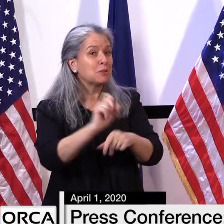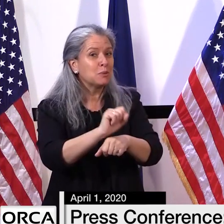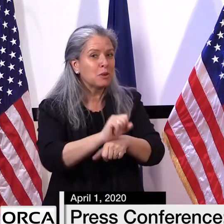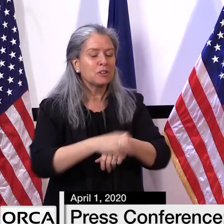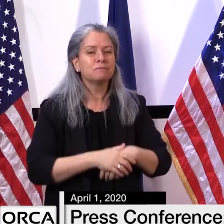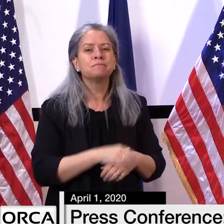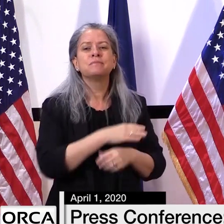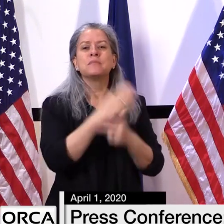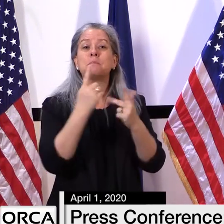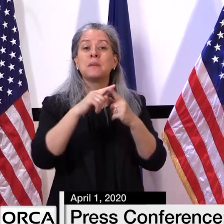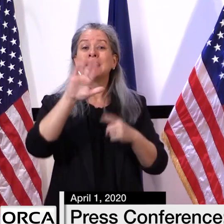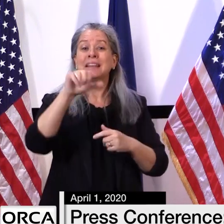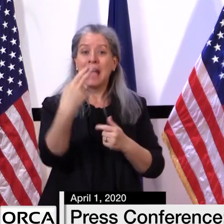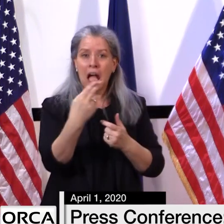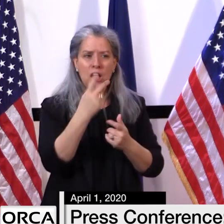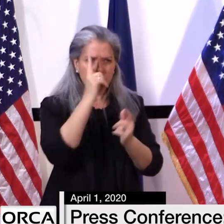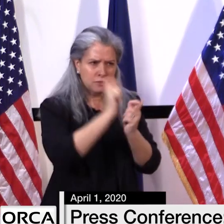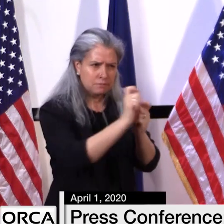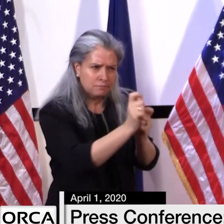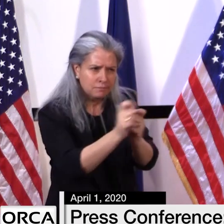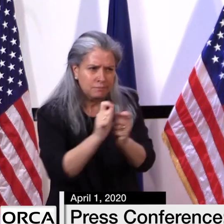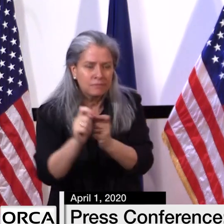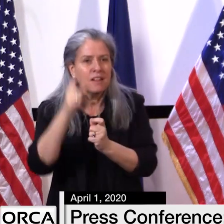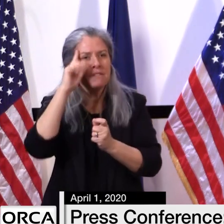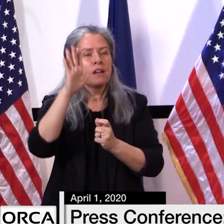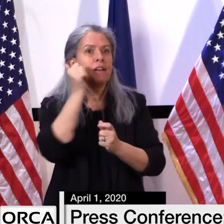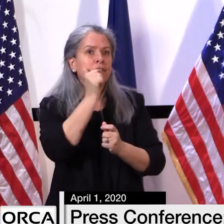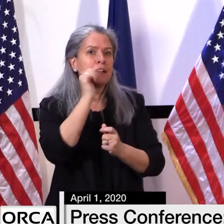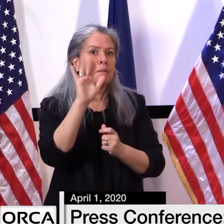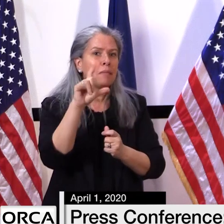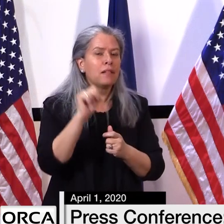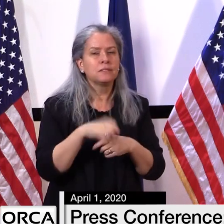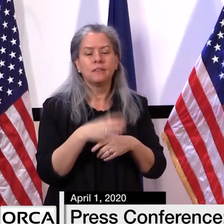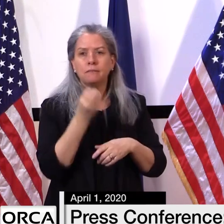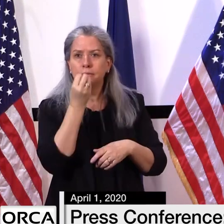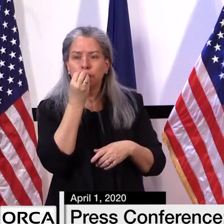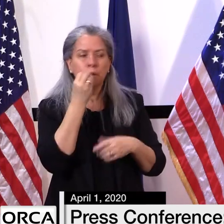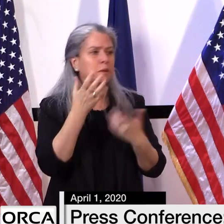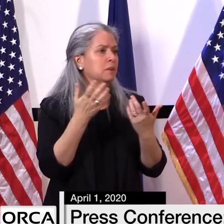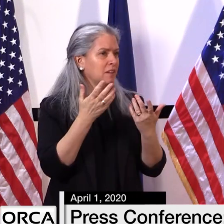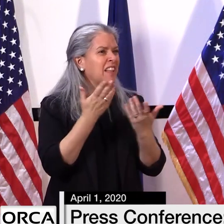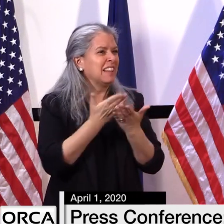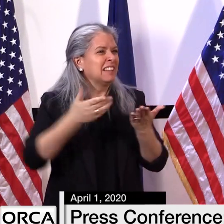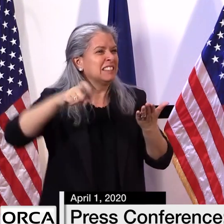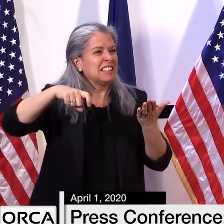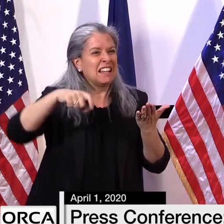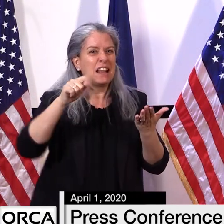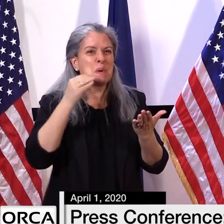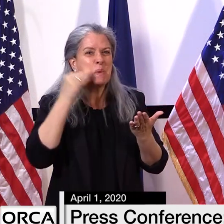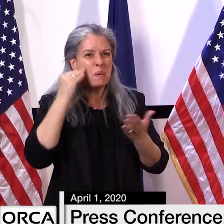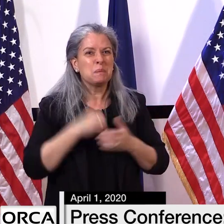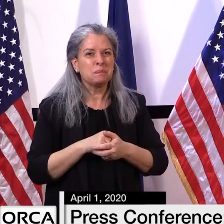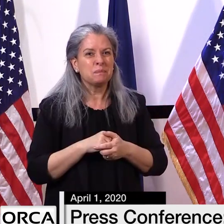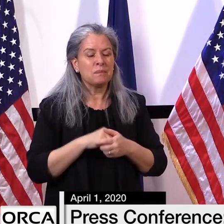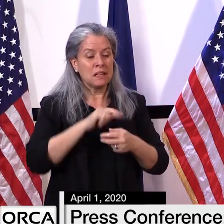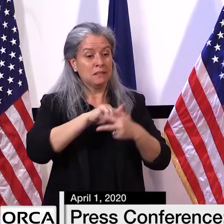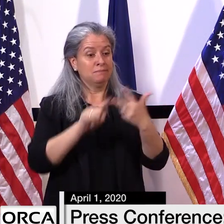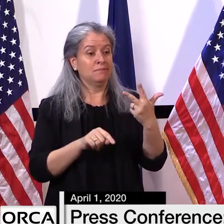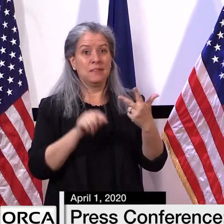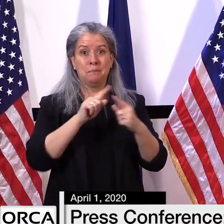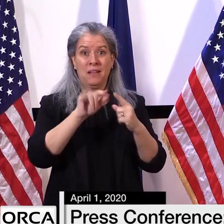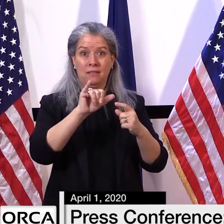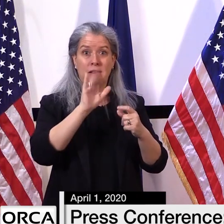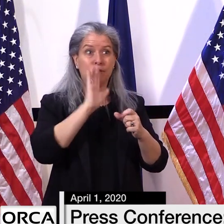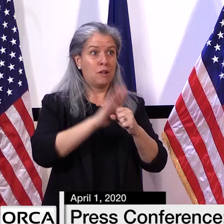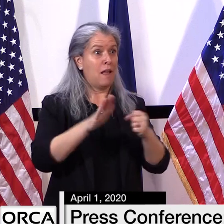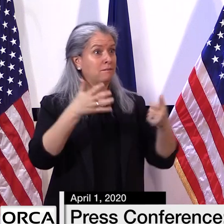bills. But let me be clear, we continue to think about what else can we do. Nothing's